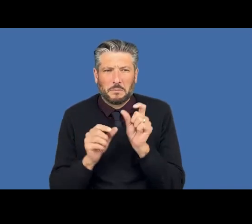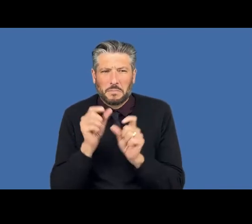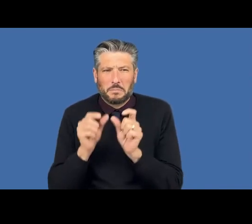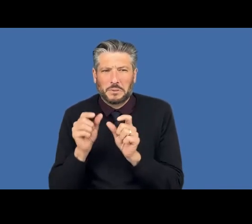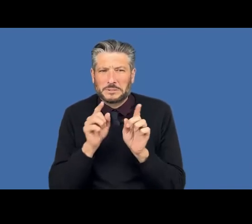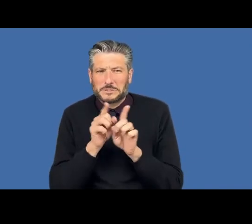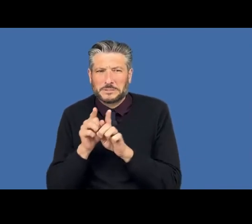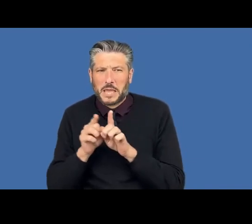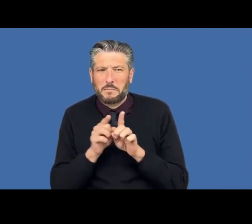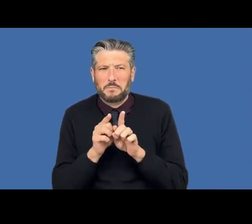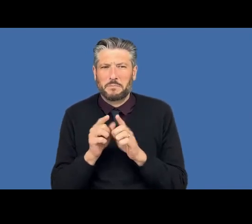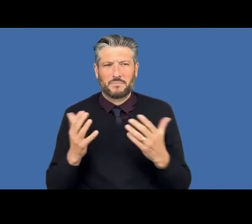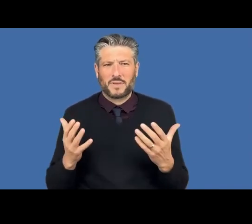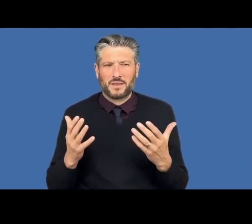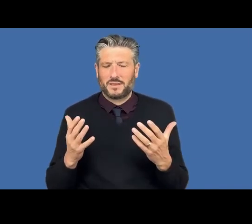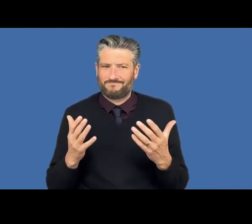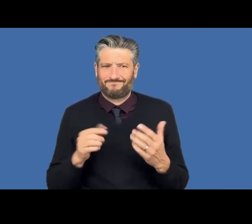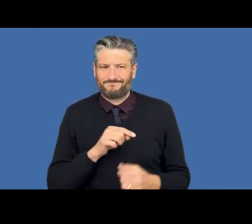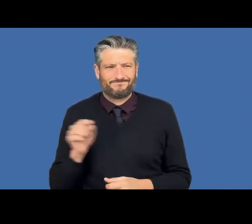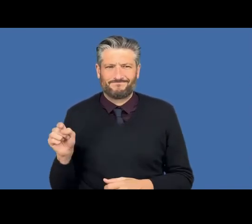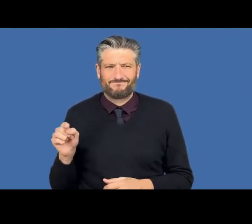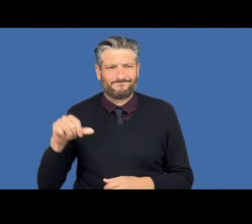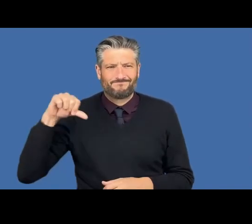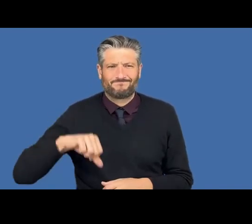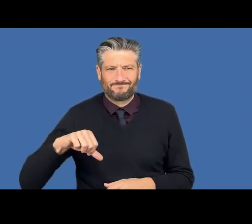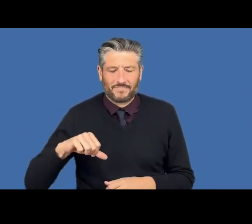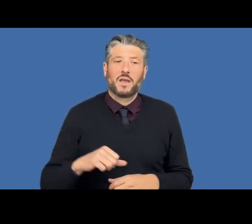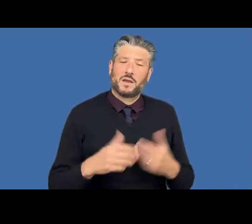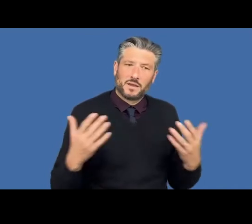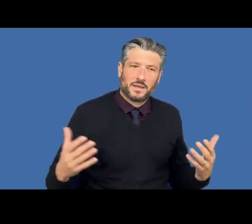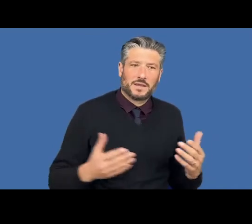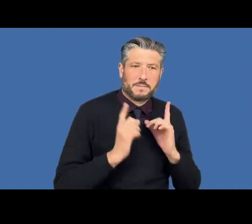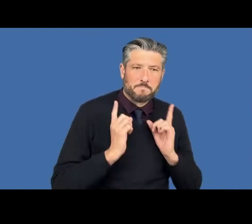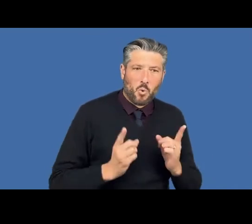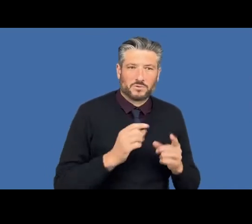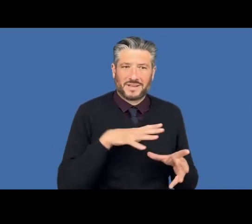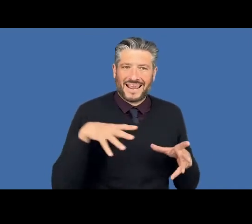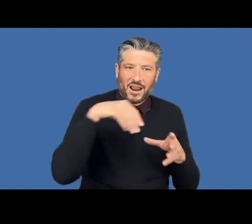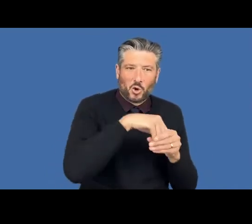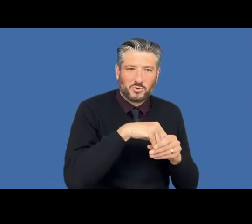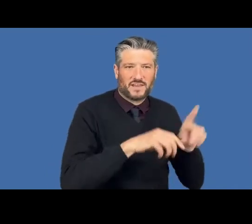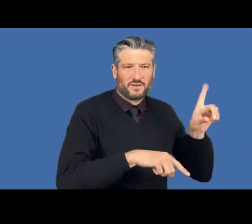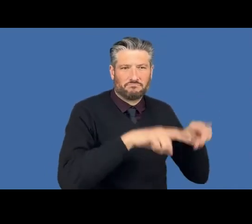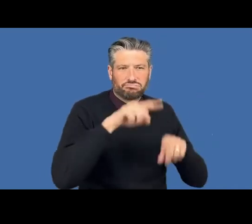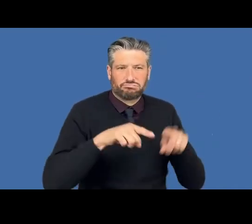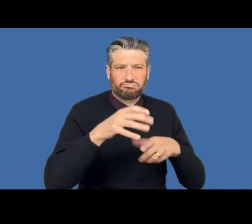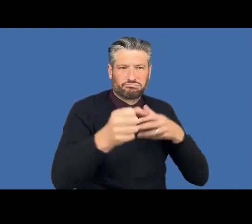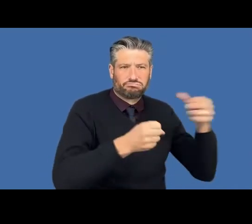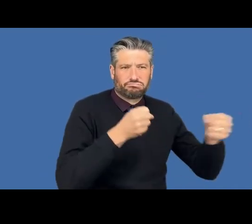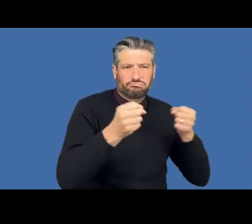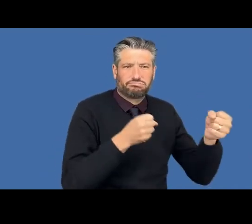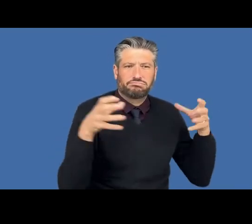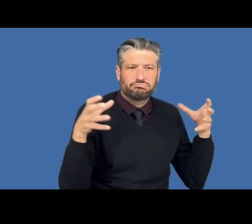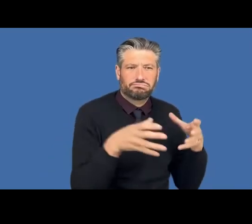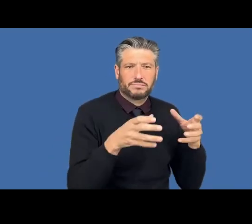it's a bonus for the survival of organizations when you are inclusive, because you're actually working towards ensuring your own